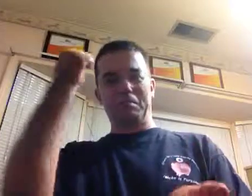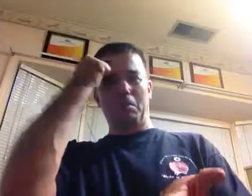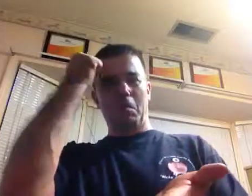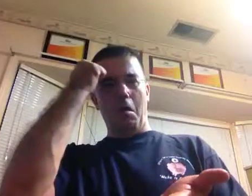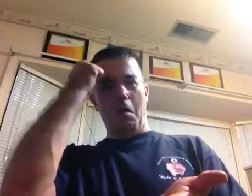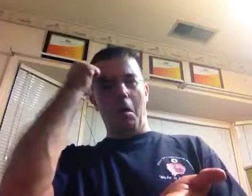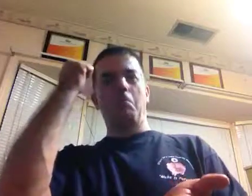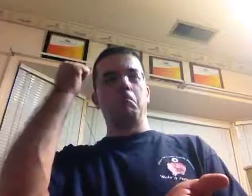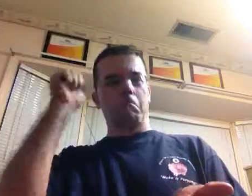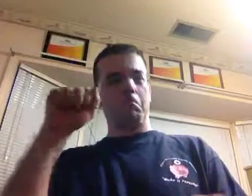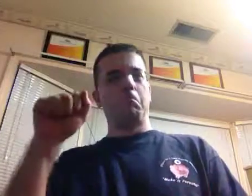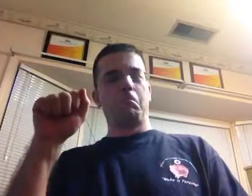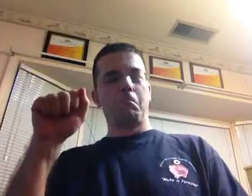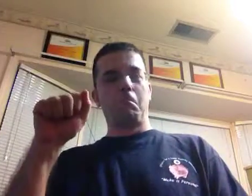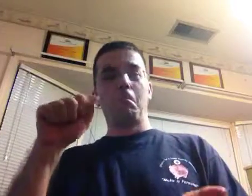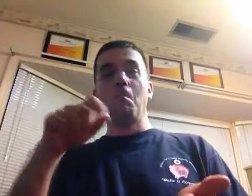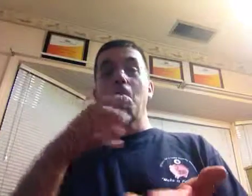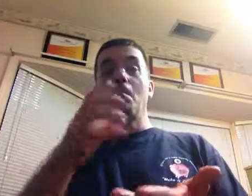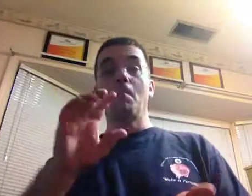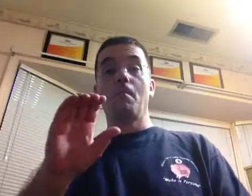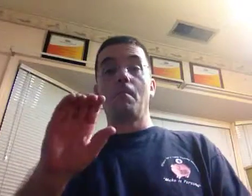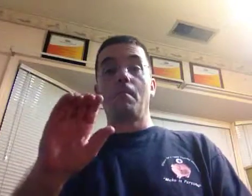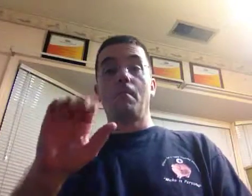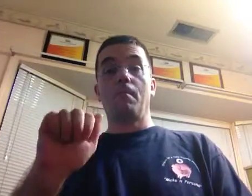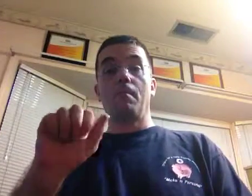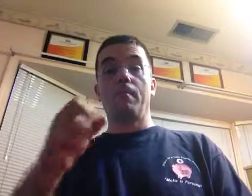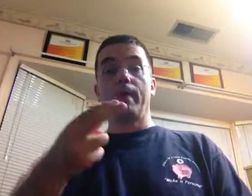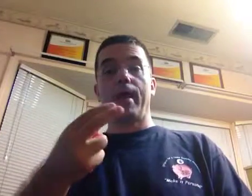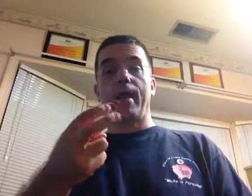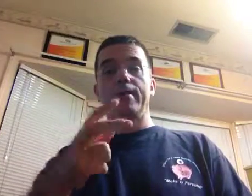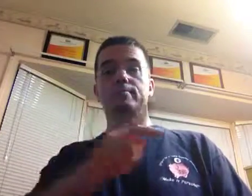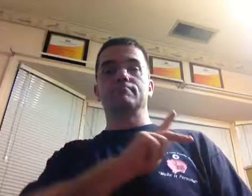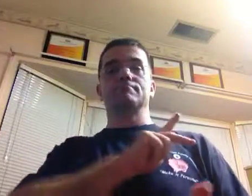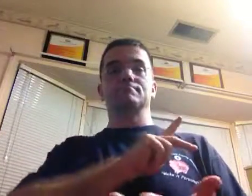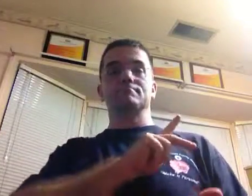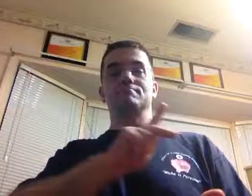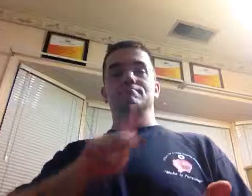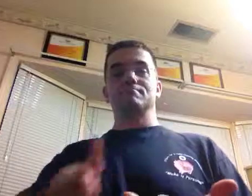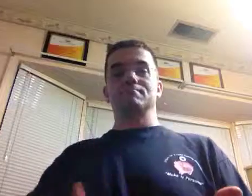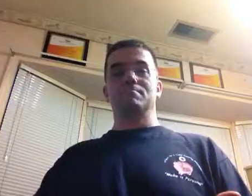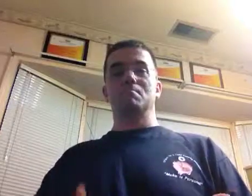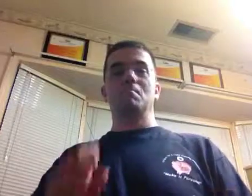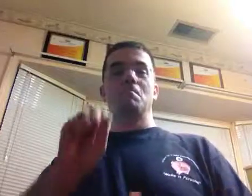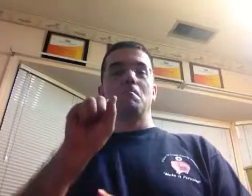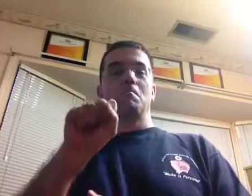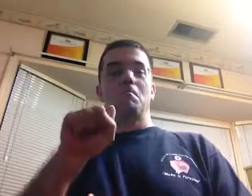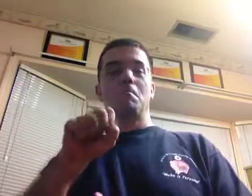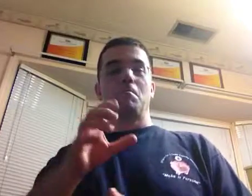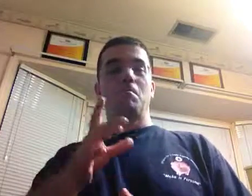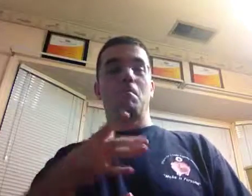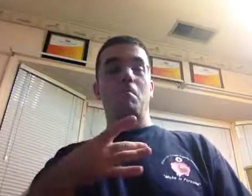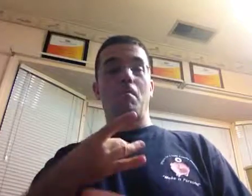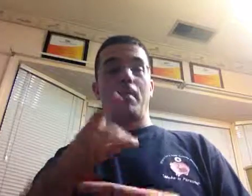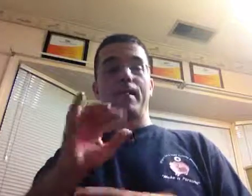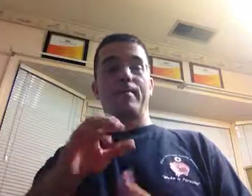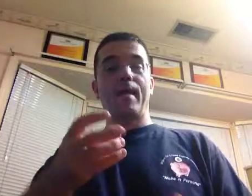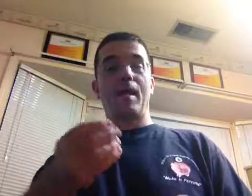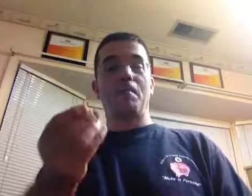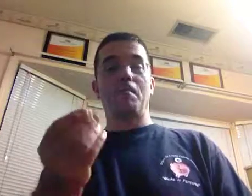home mortgage has taken the place of the BMW as the status symbol of choice. I am Dave Ramsey, your host, and this is